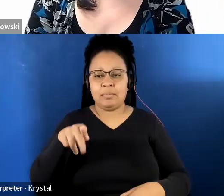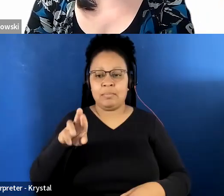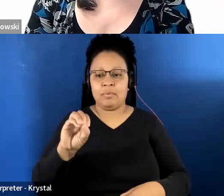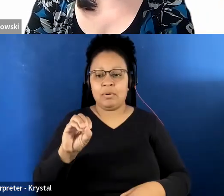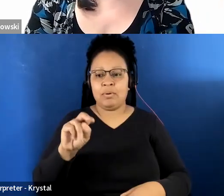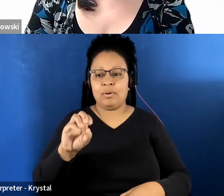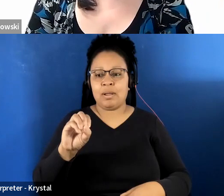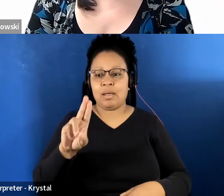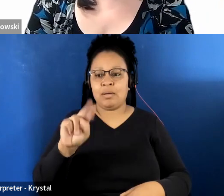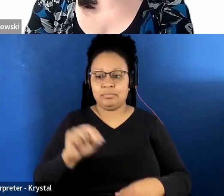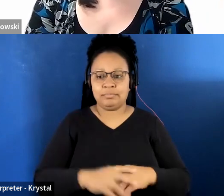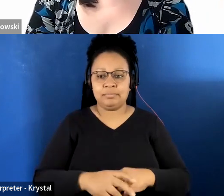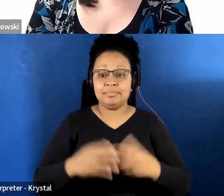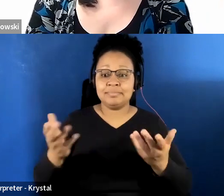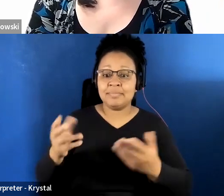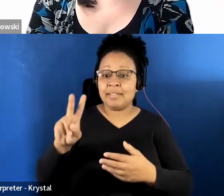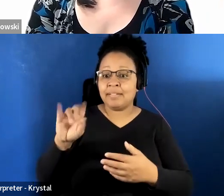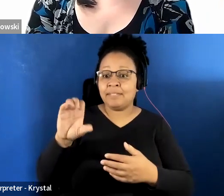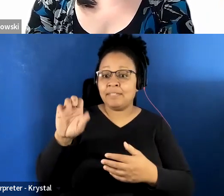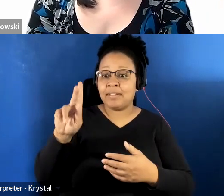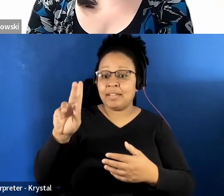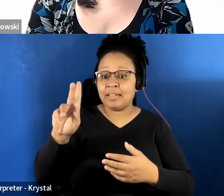Okay, and Vicki?